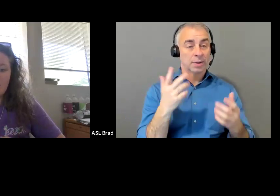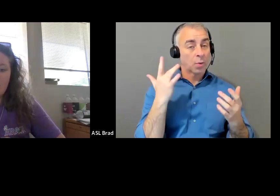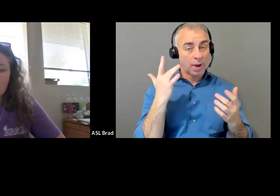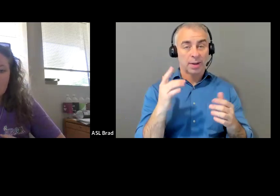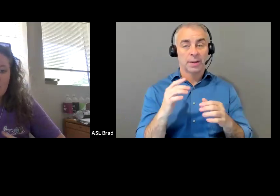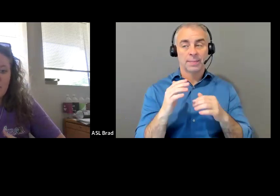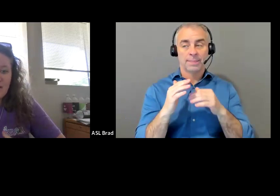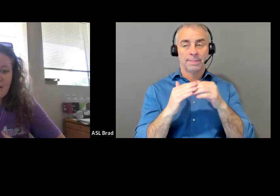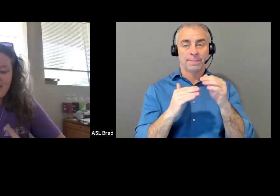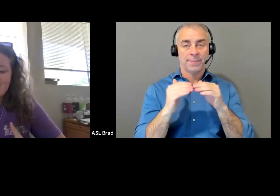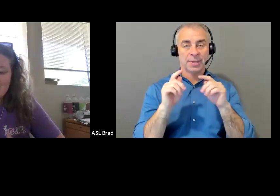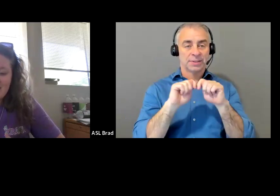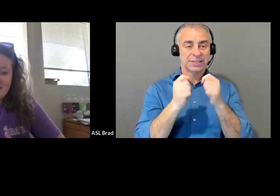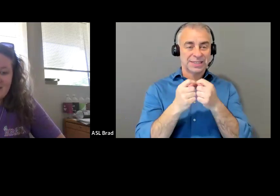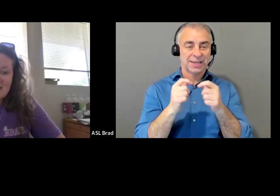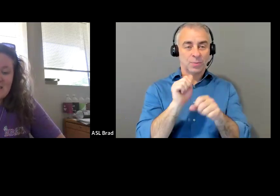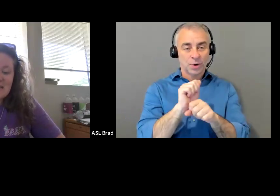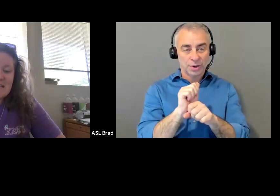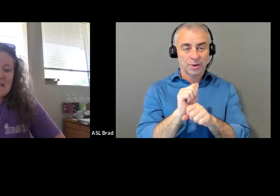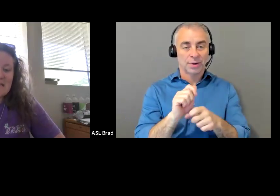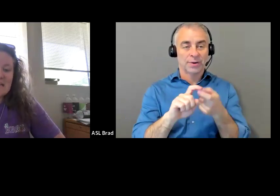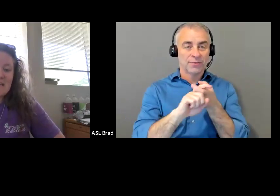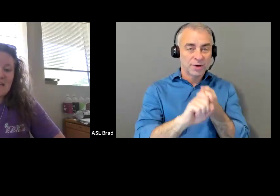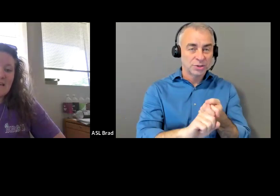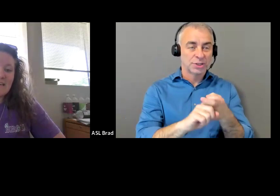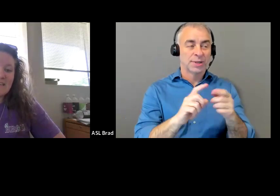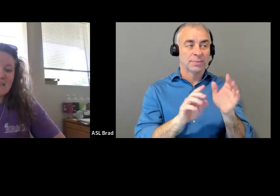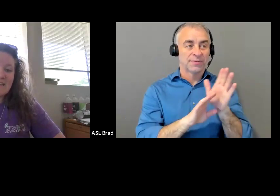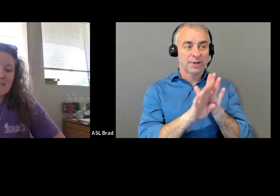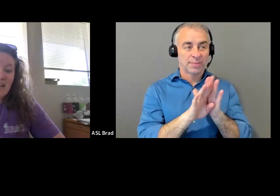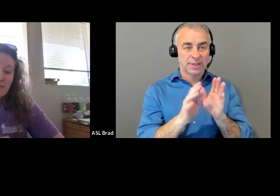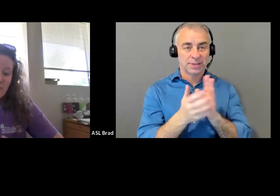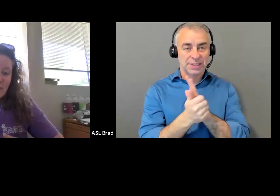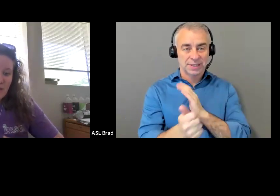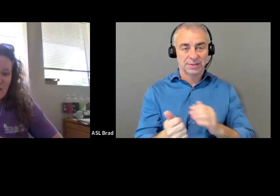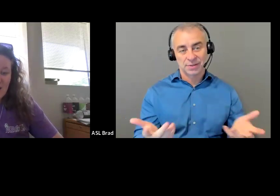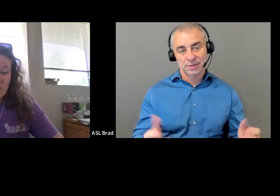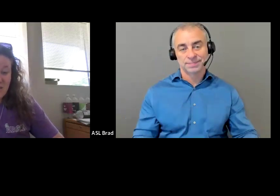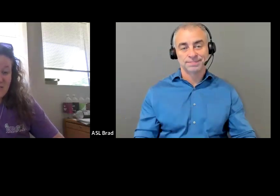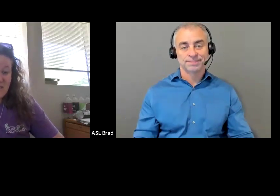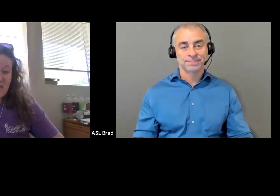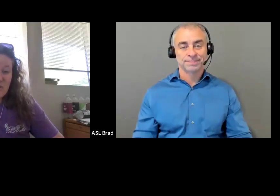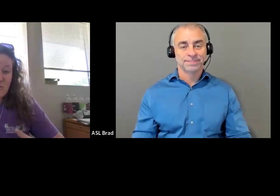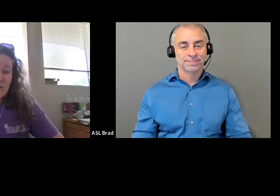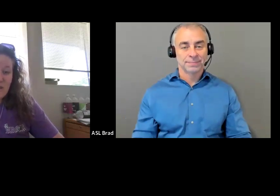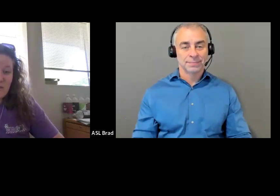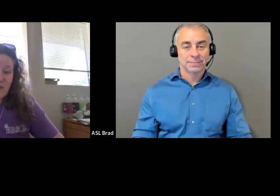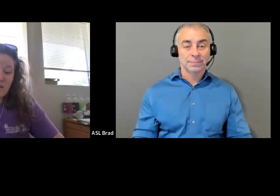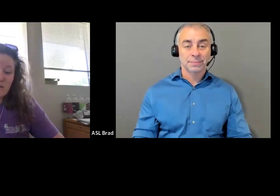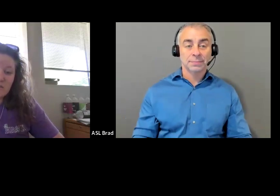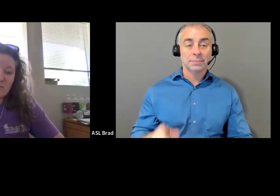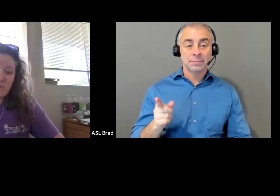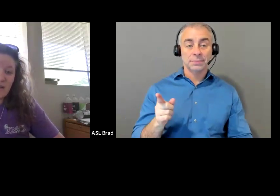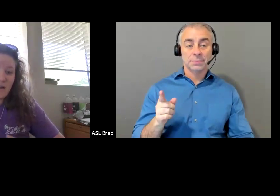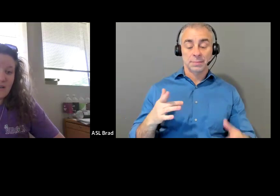and friendshipping skills. And then aside from like the actual activities that I